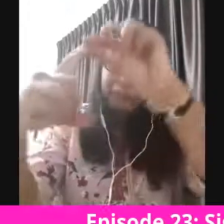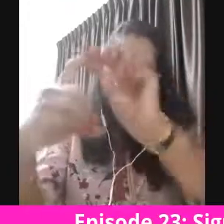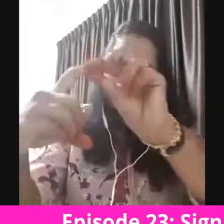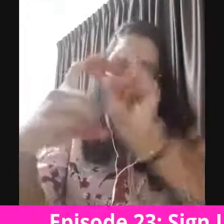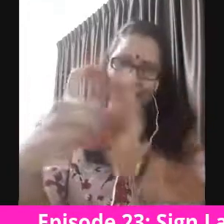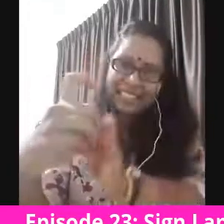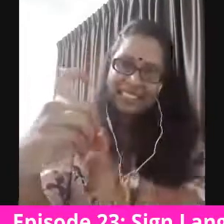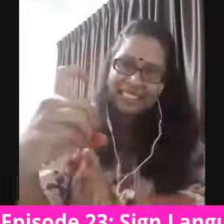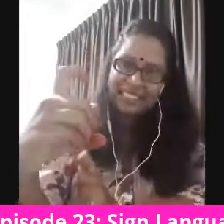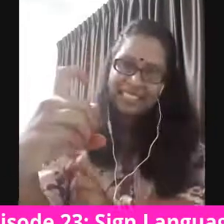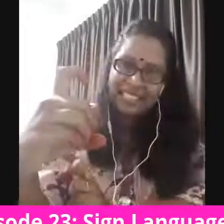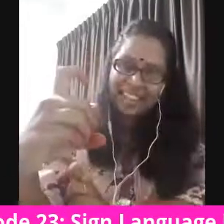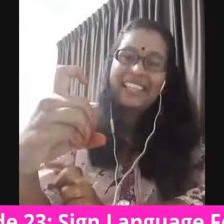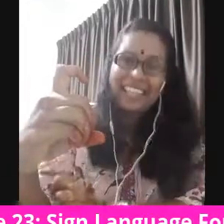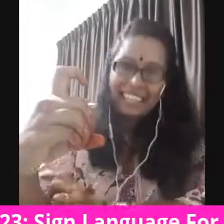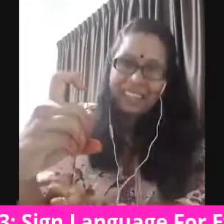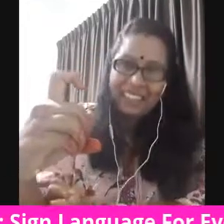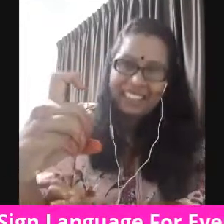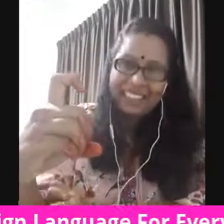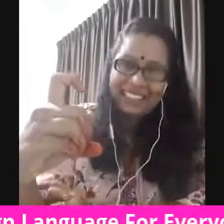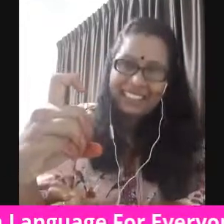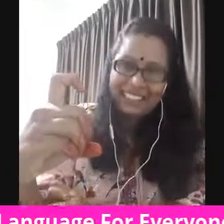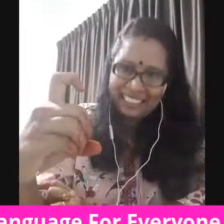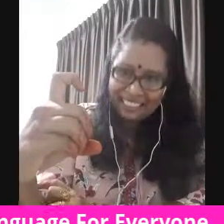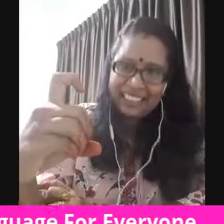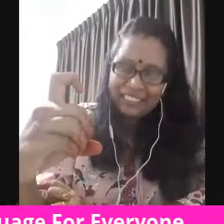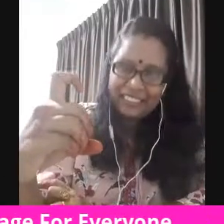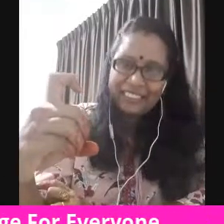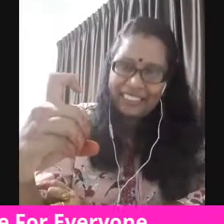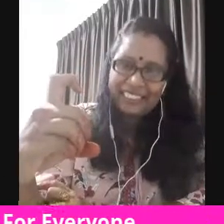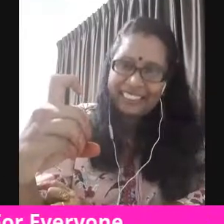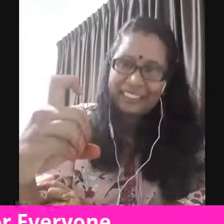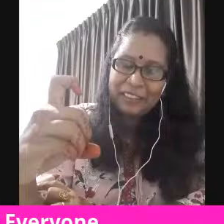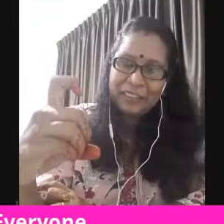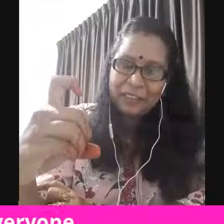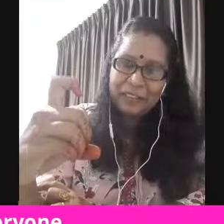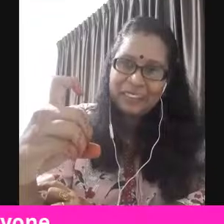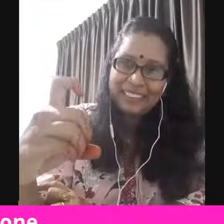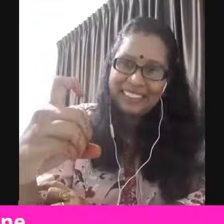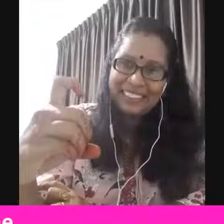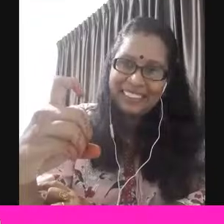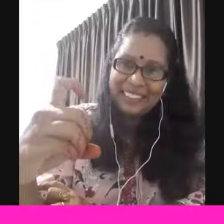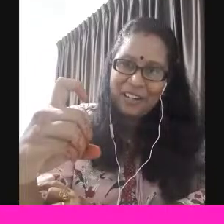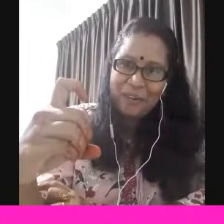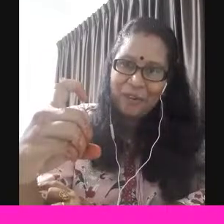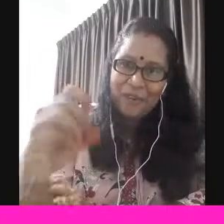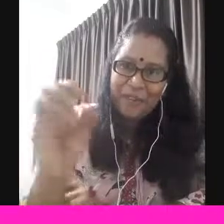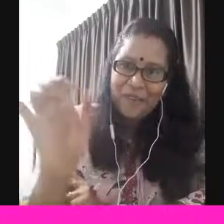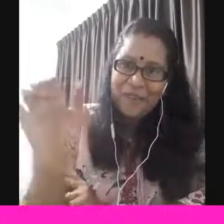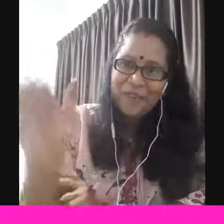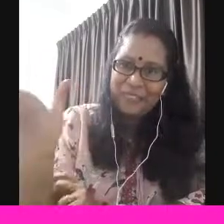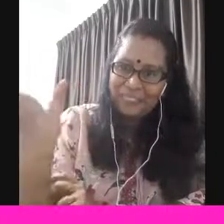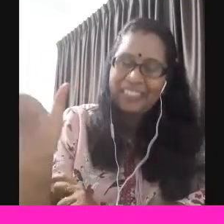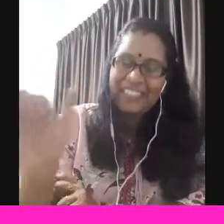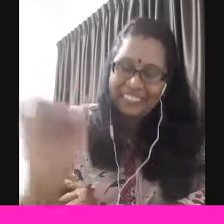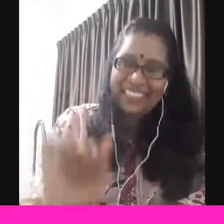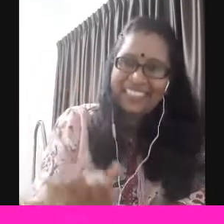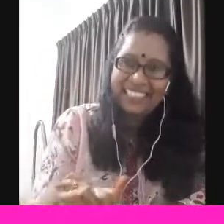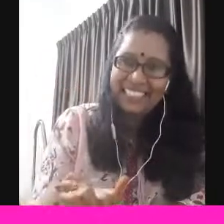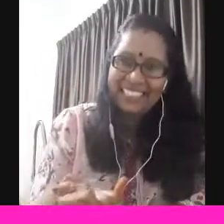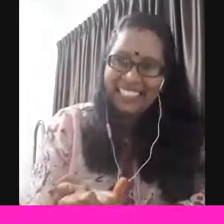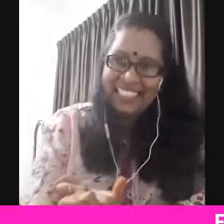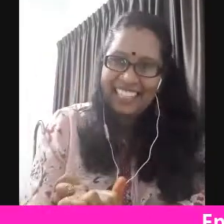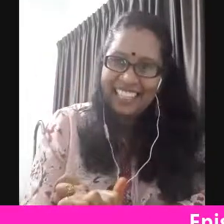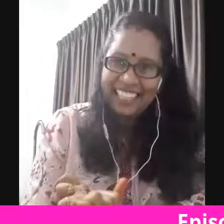X. Shape it X. Okay. Yeah, correct. Okay. Correct, correct. X. Y, Y, Okay,